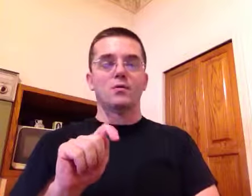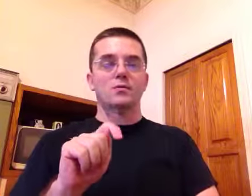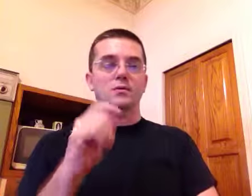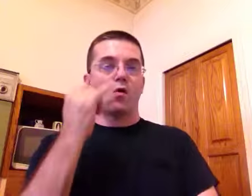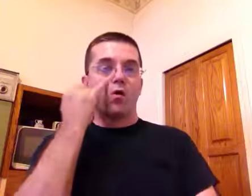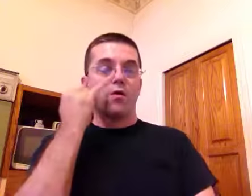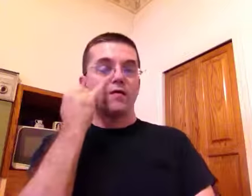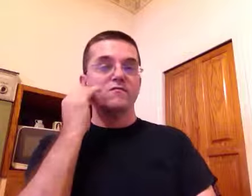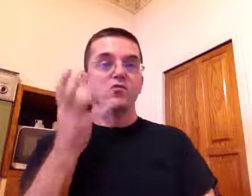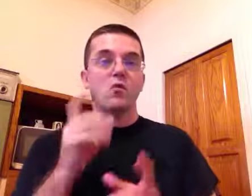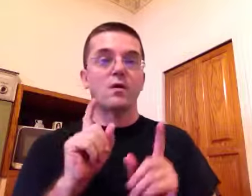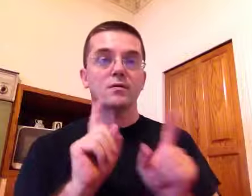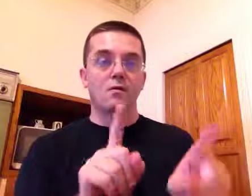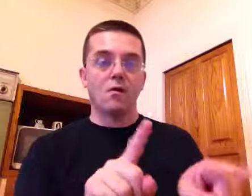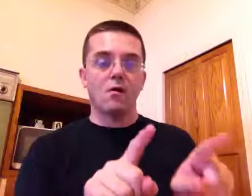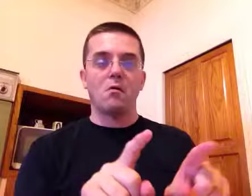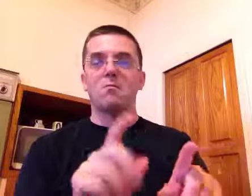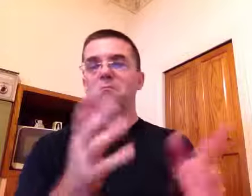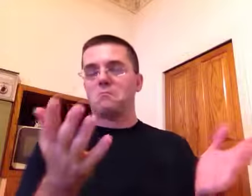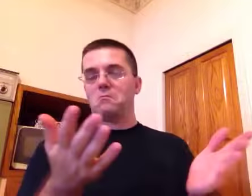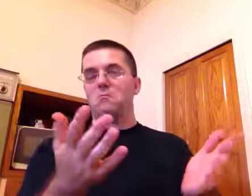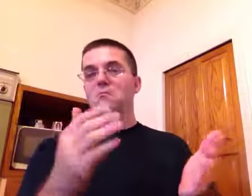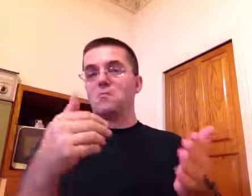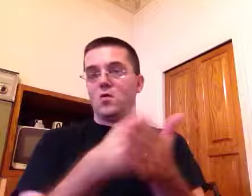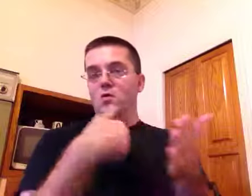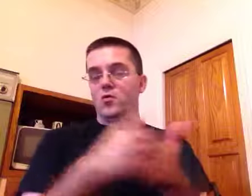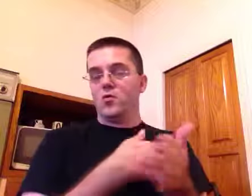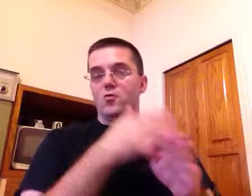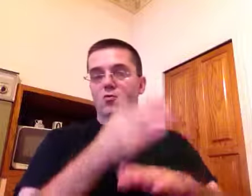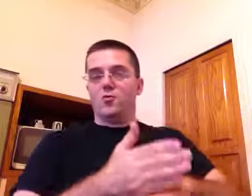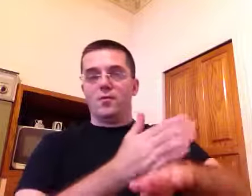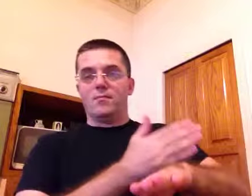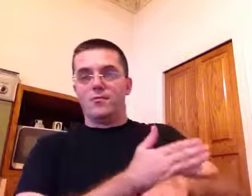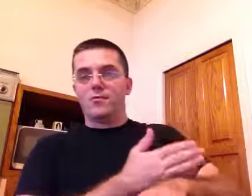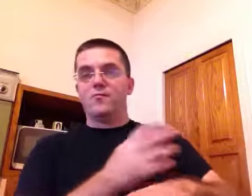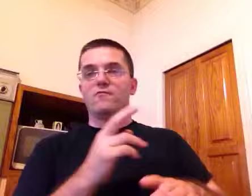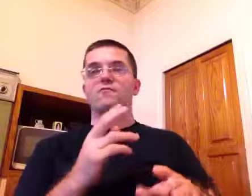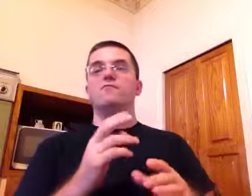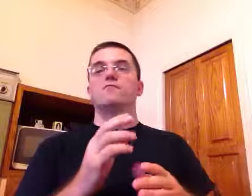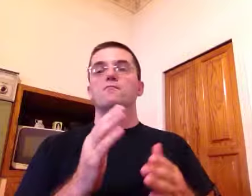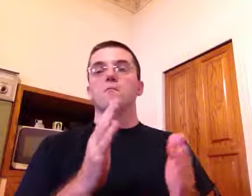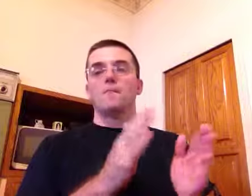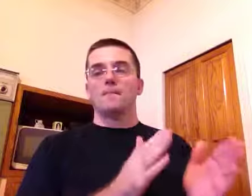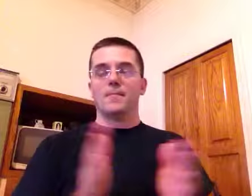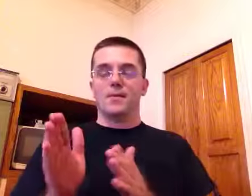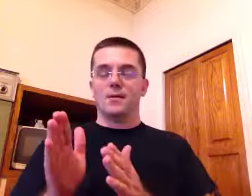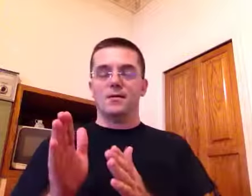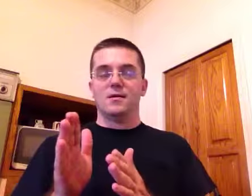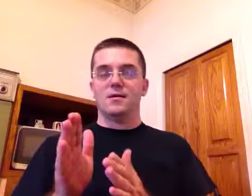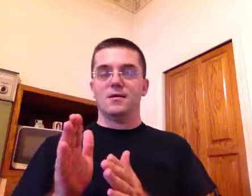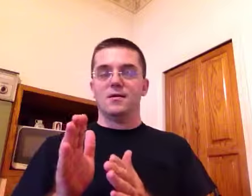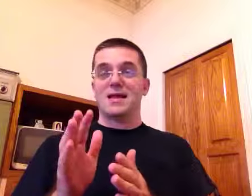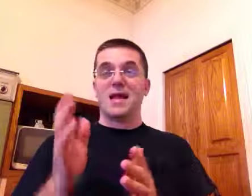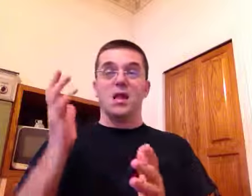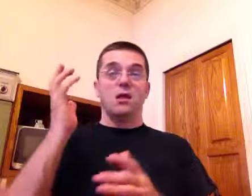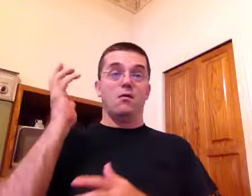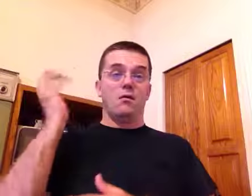Financial Peace University, the new and improved version is absolutely incredible.